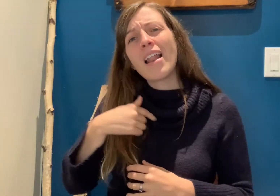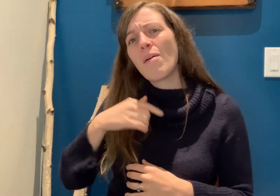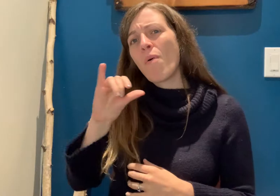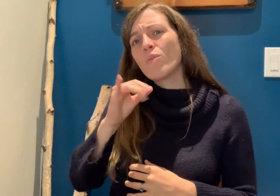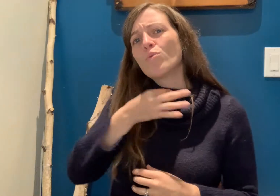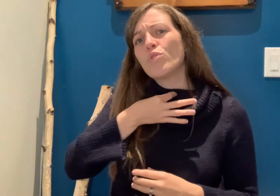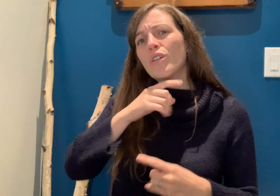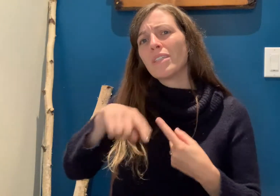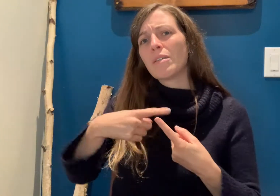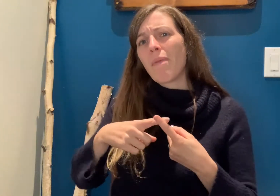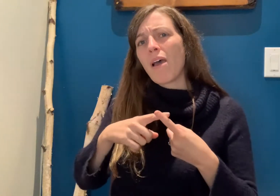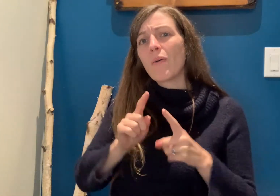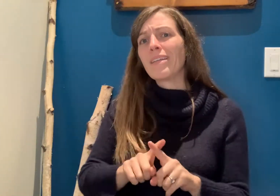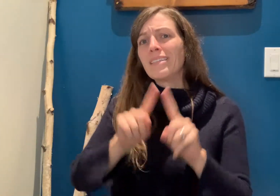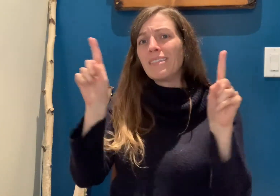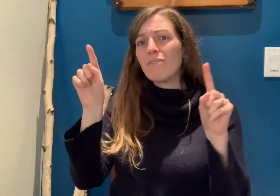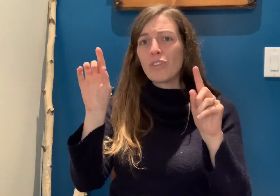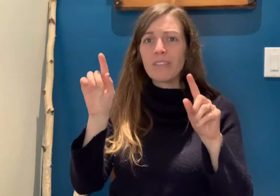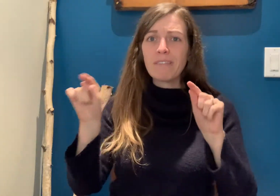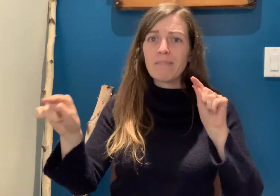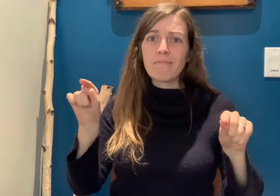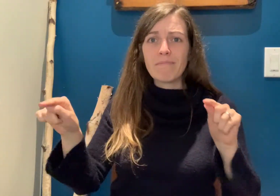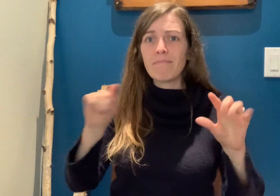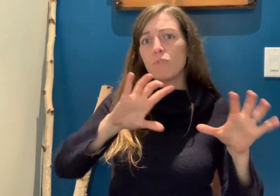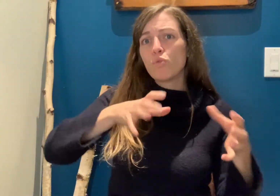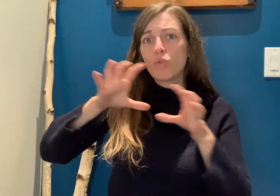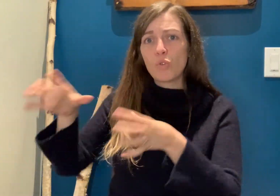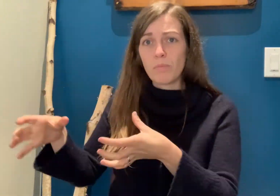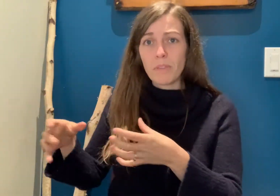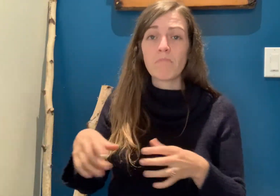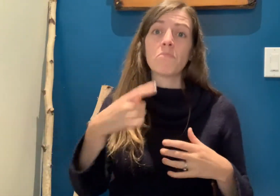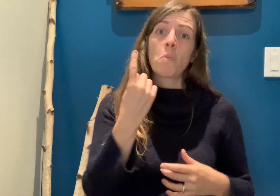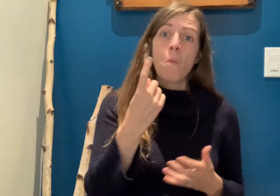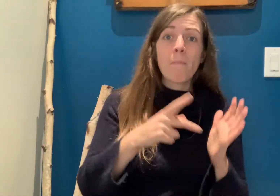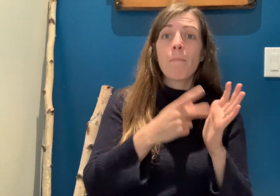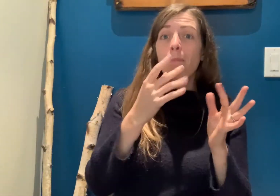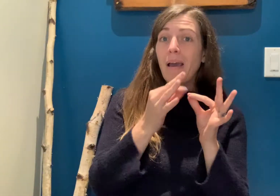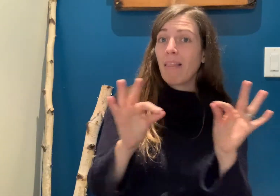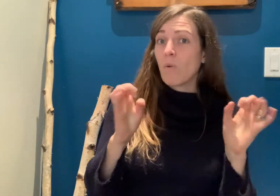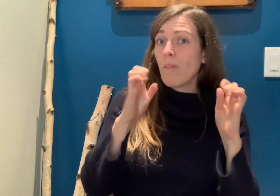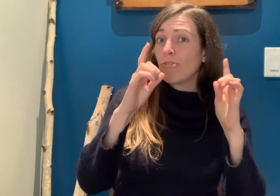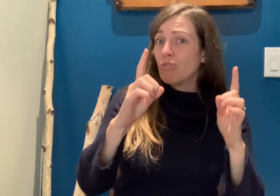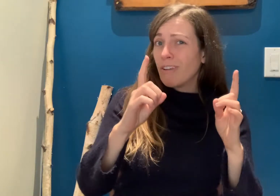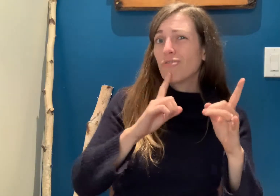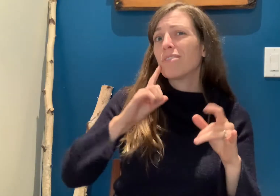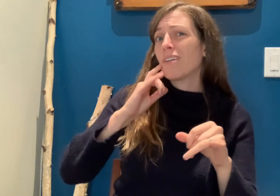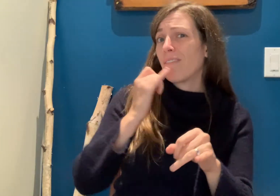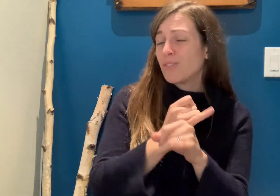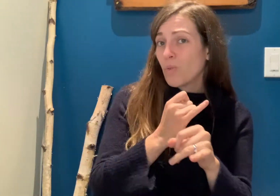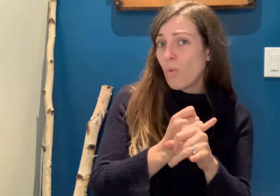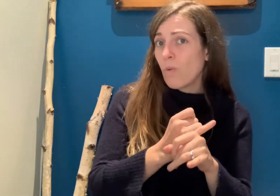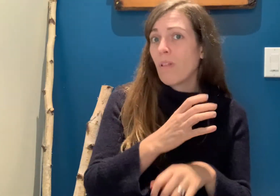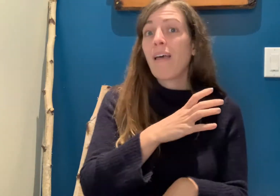have their ASL skills are related to their math skills. And we have different groups of deaf students. Some